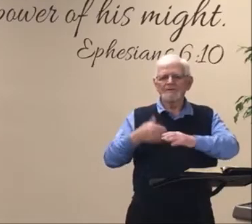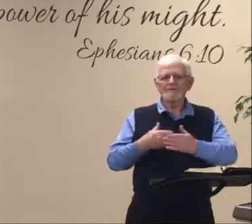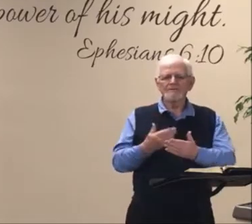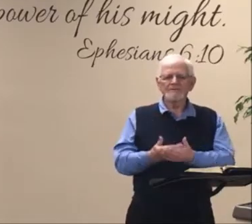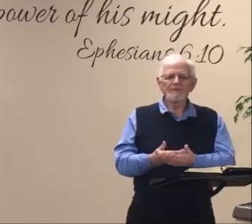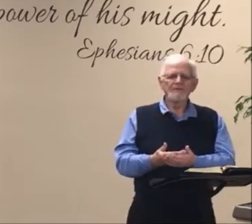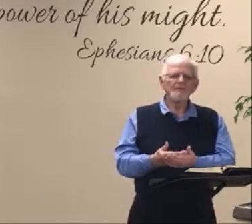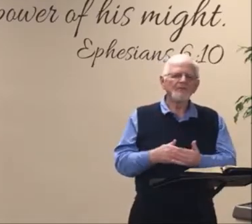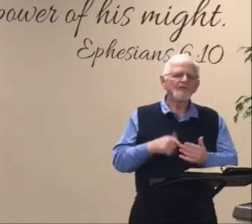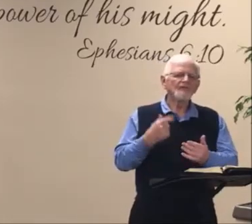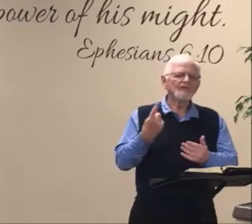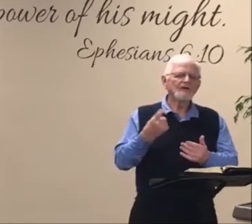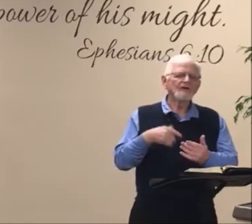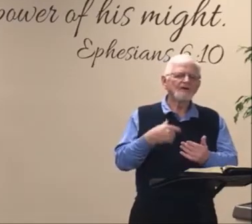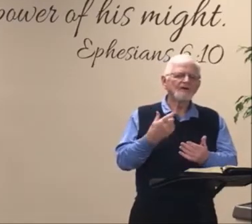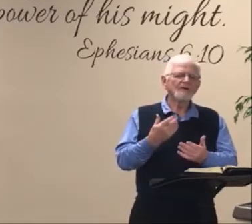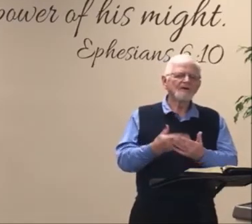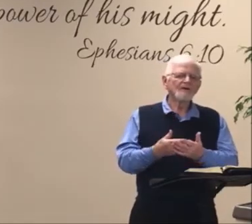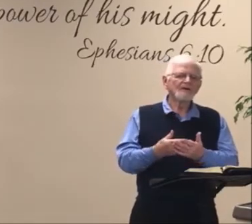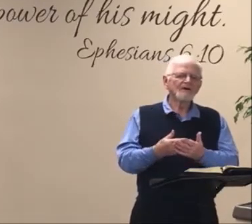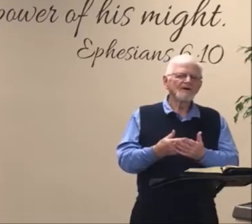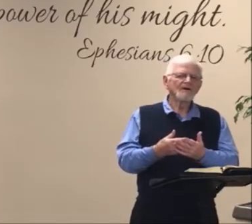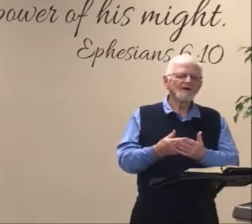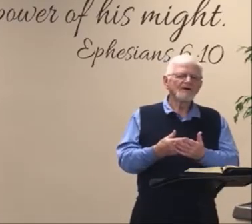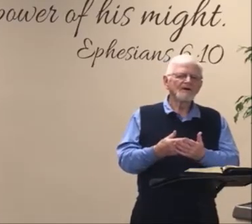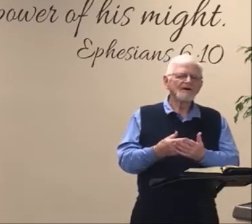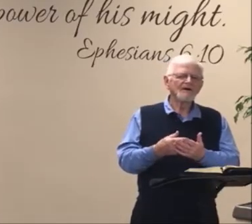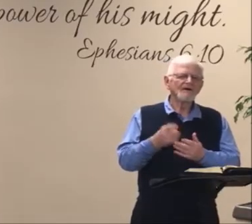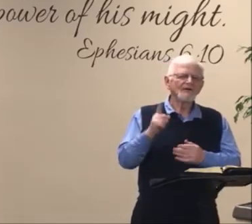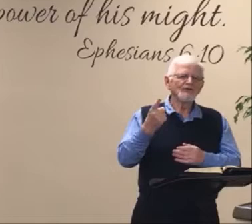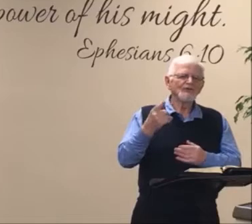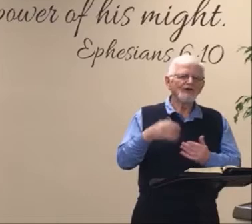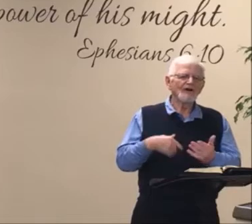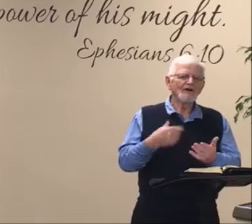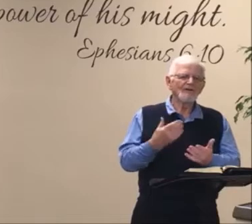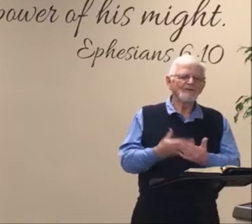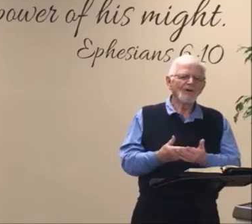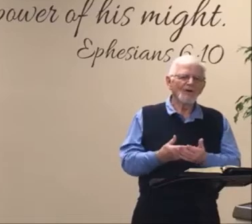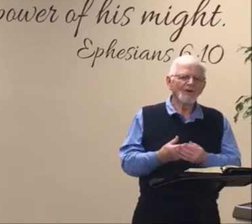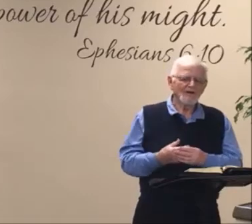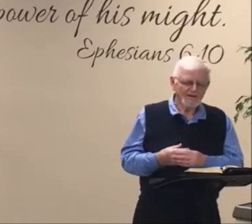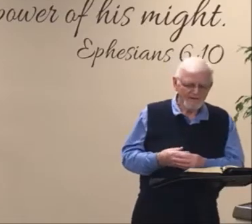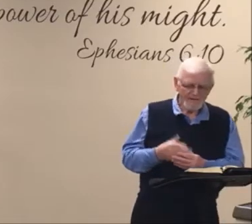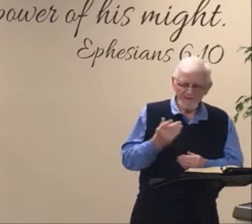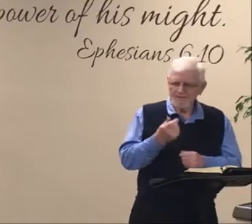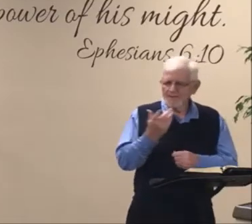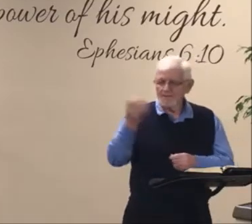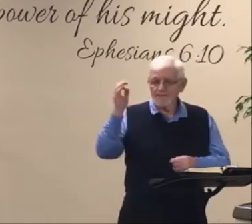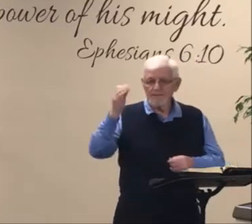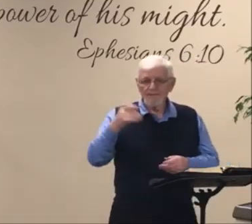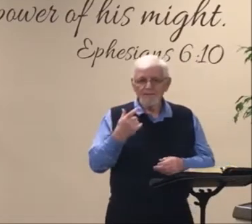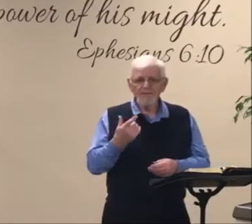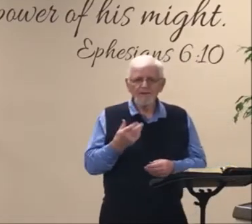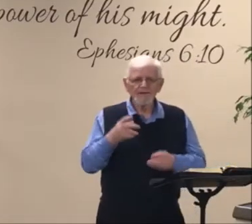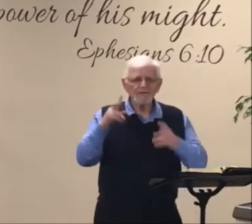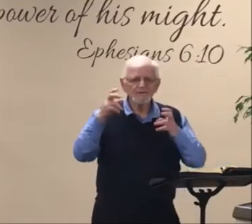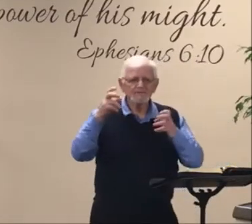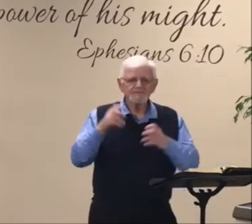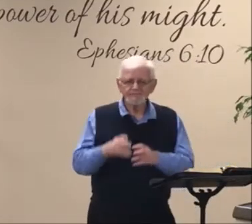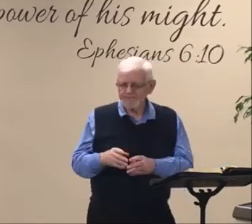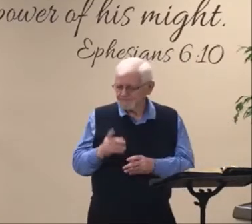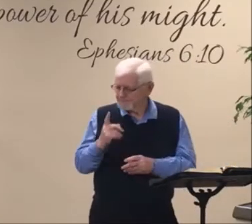Firstborn. Firstborn. You ever sit in a church service and that just echoes in your head, something the preacher said? My wife and I drove to a meeting one